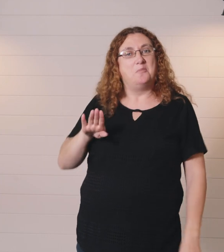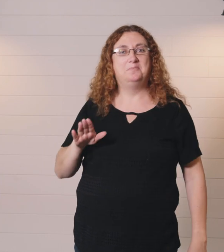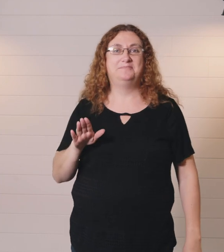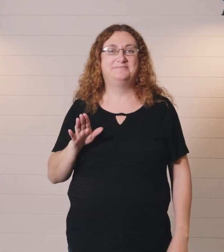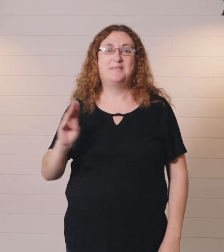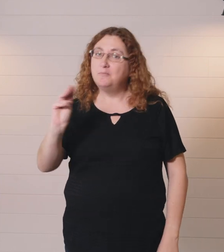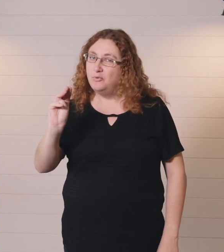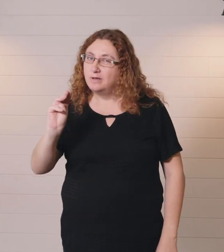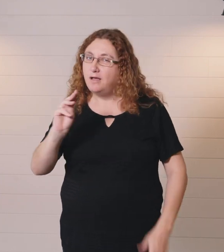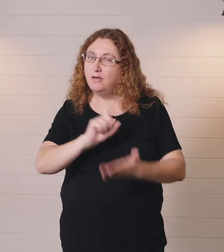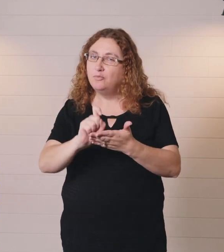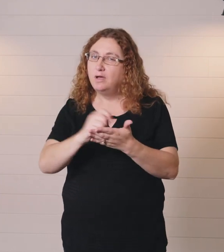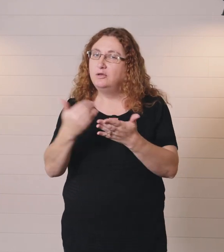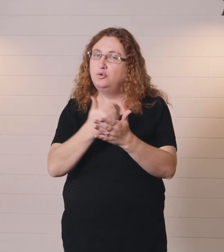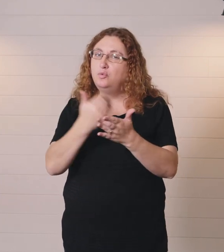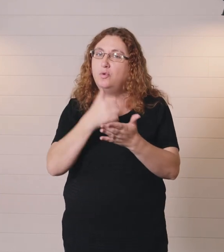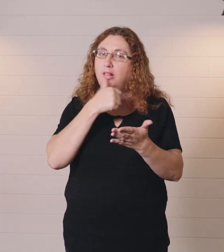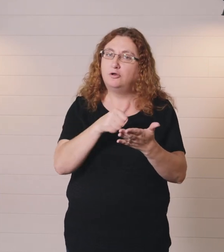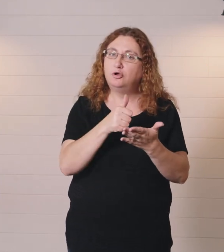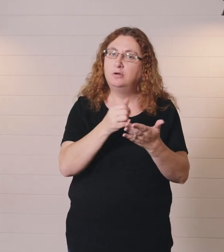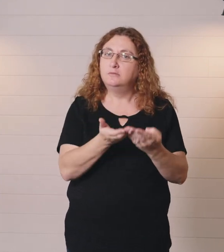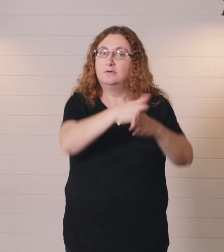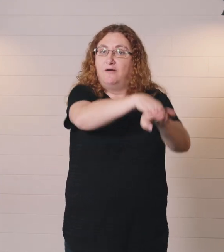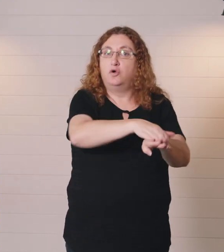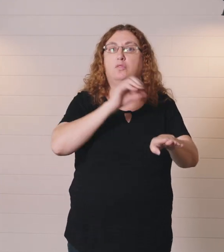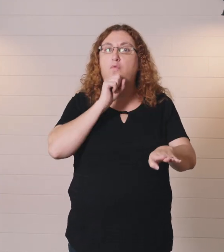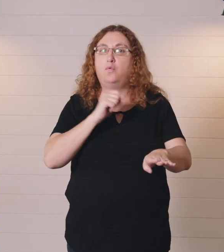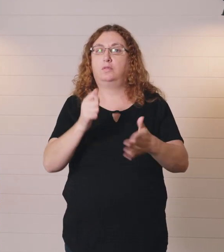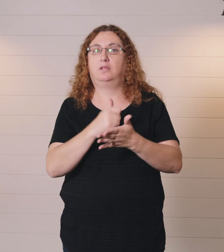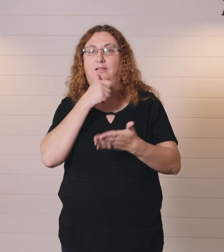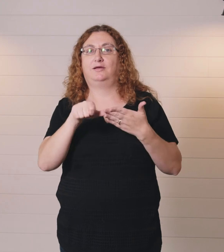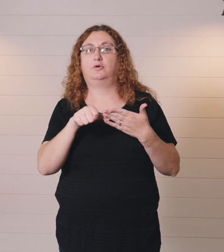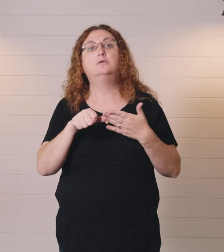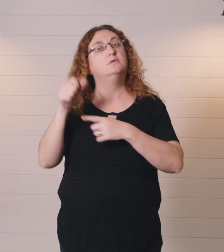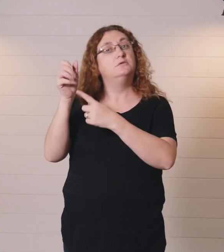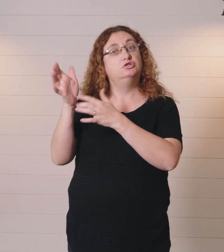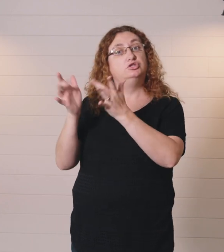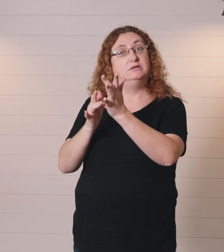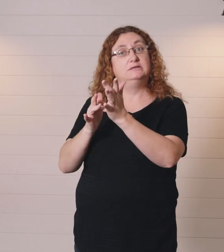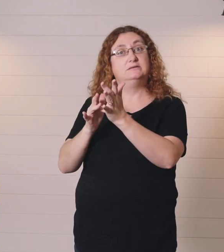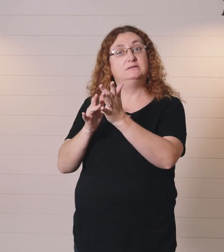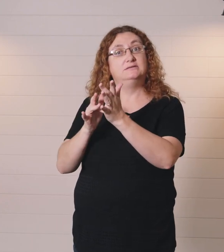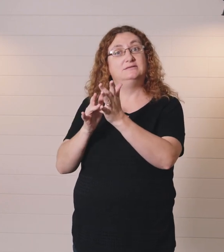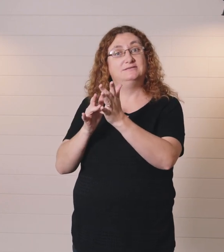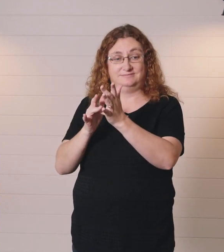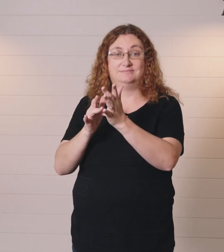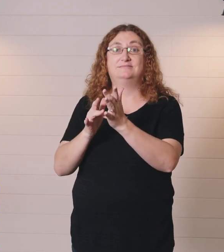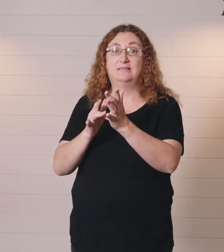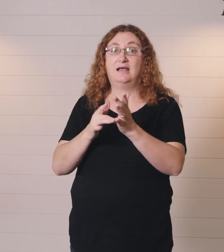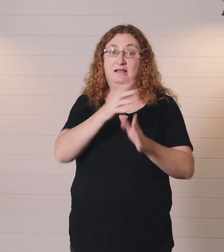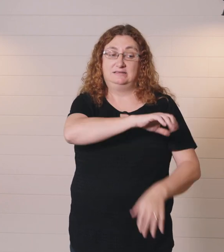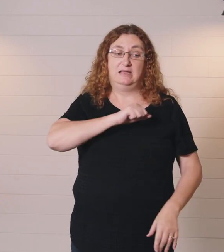Mordecai writes a new edict that defeated the old. Jesus takes the verdict written against